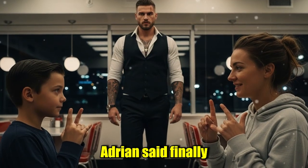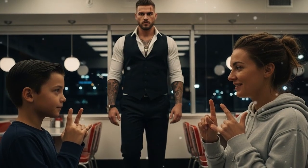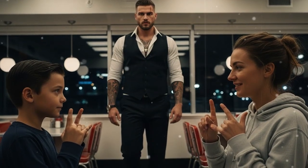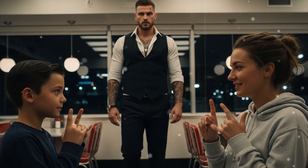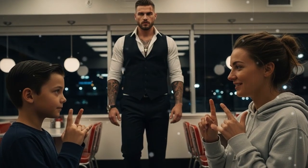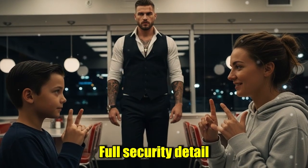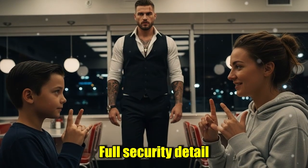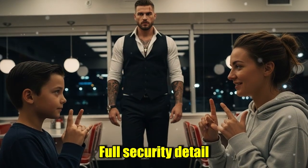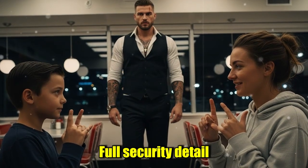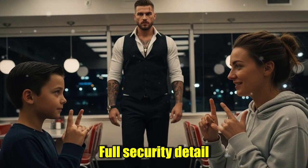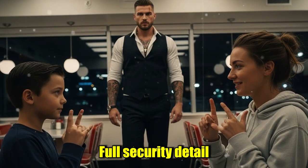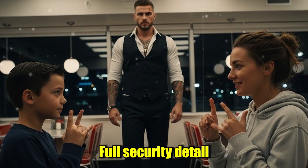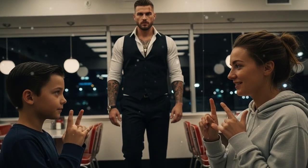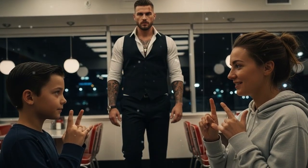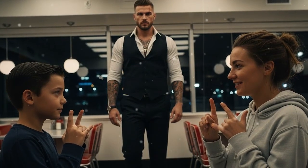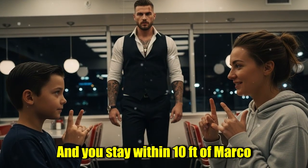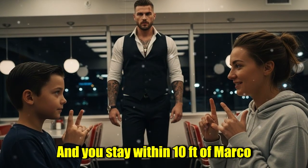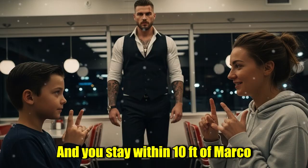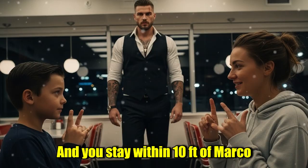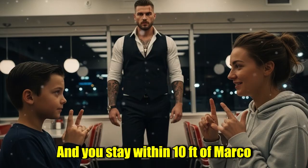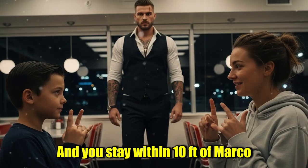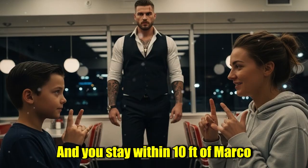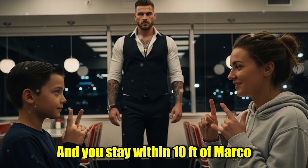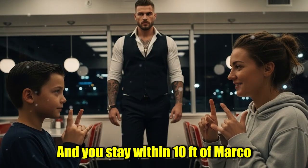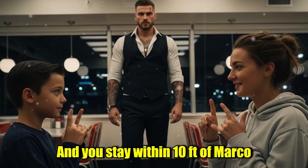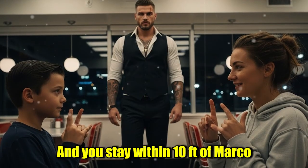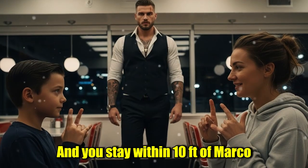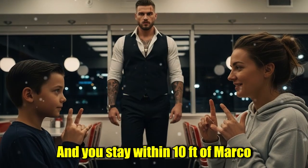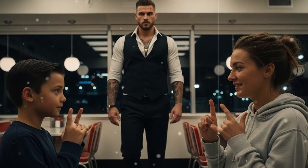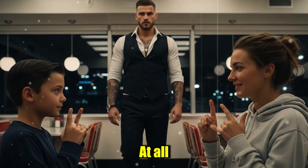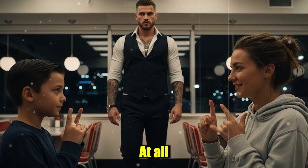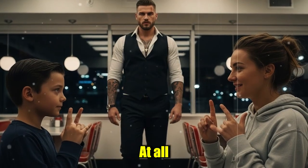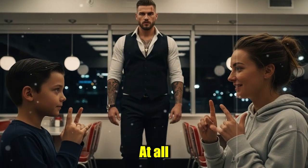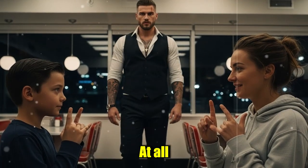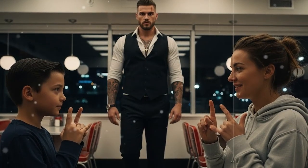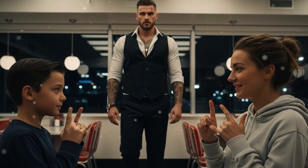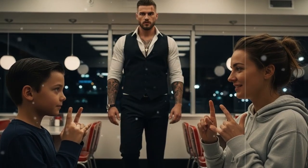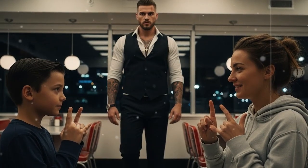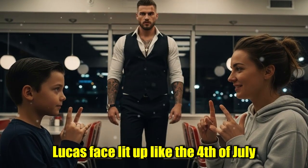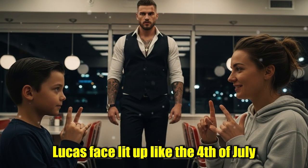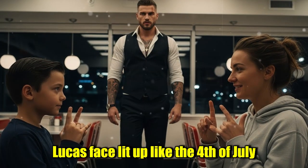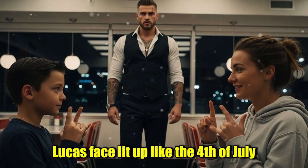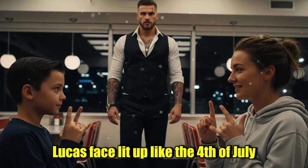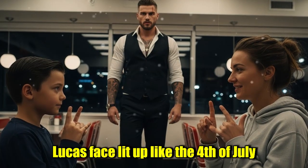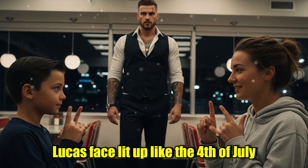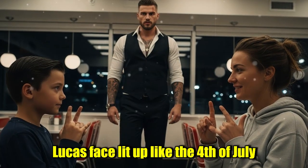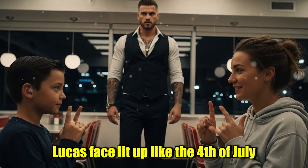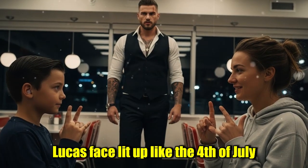finally. "Full security detail. And you stay within 10 feet of Marco, at all times." Luca's face lit up like the